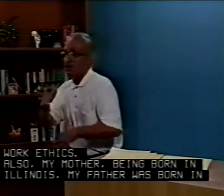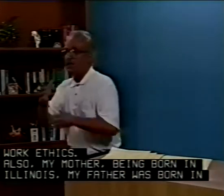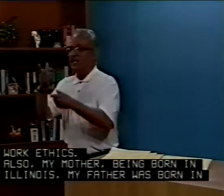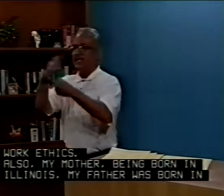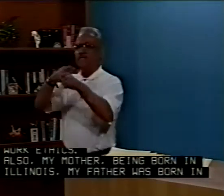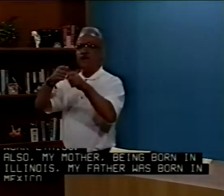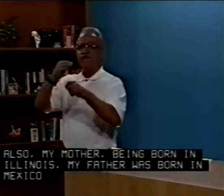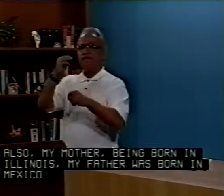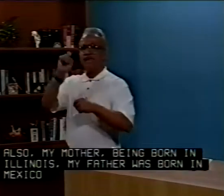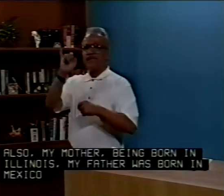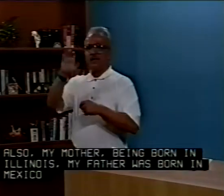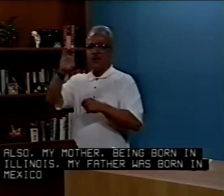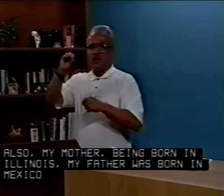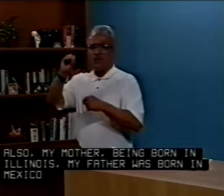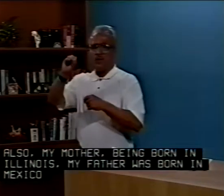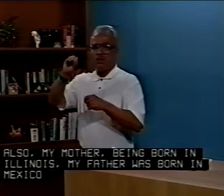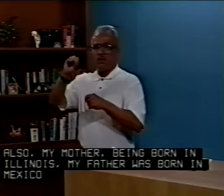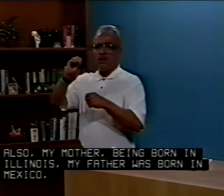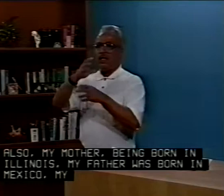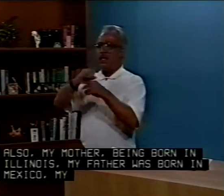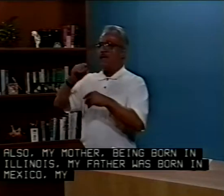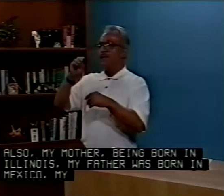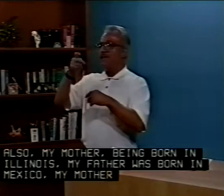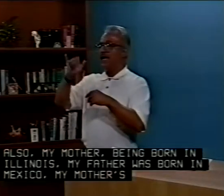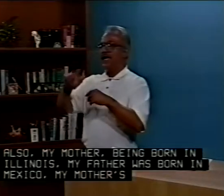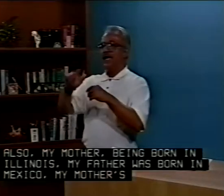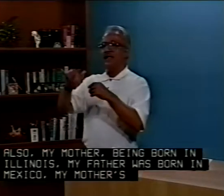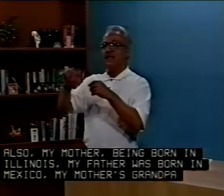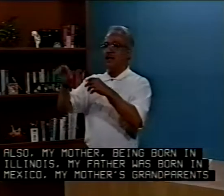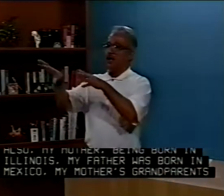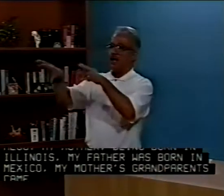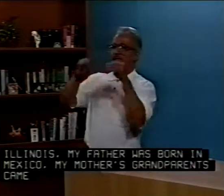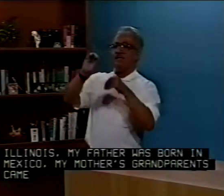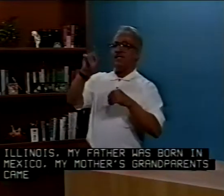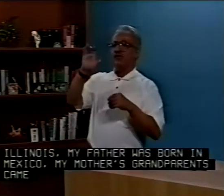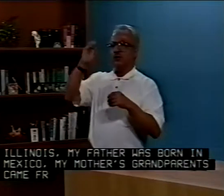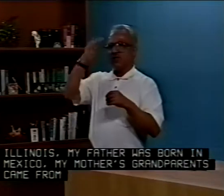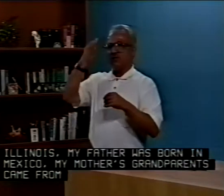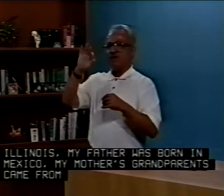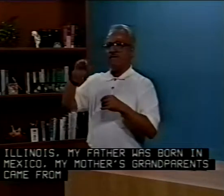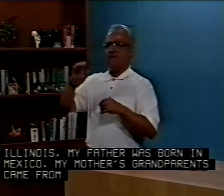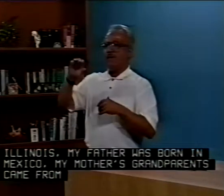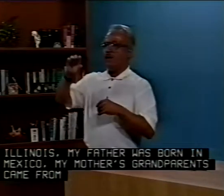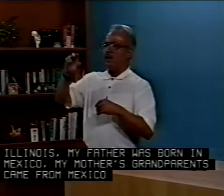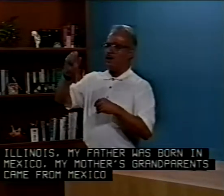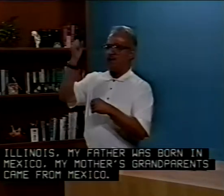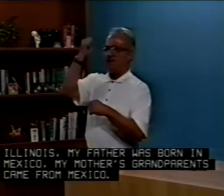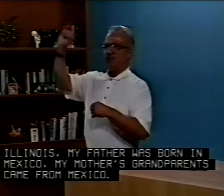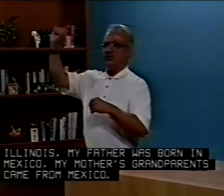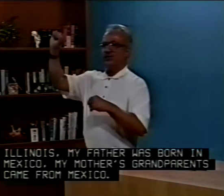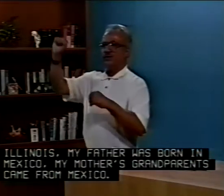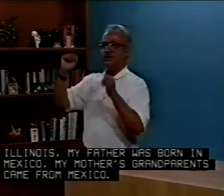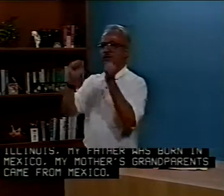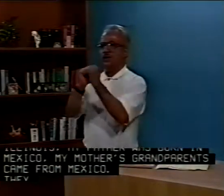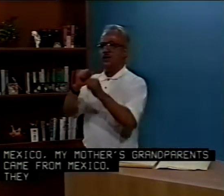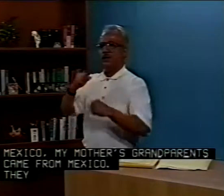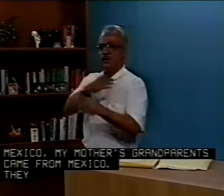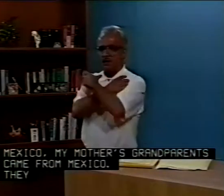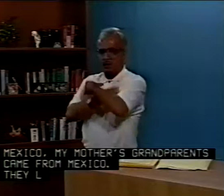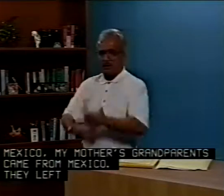My mother's grandparents came from Mexico. They left Mexico because of the revolution that